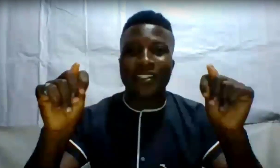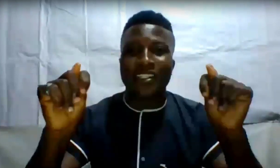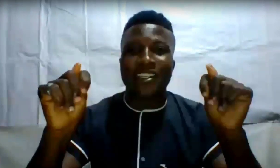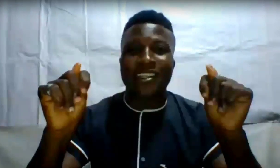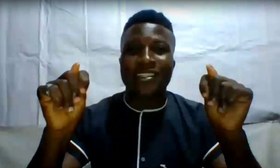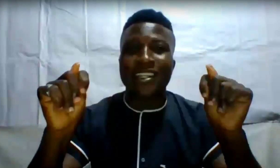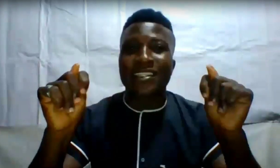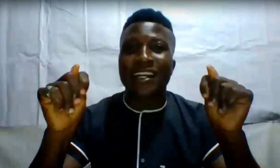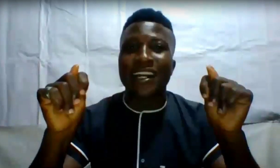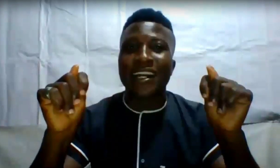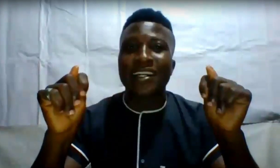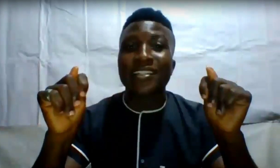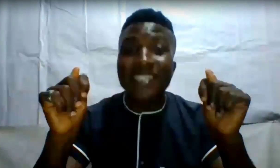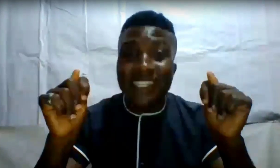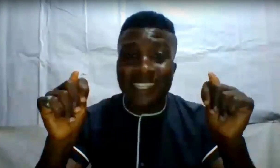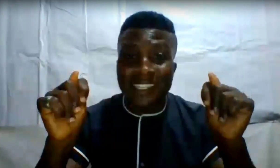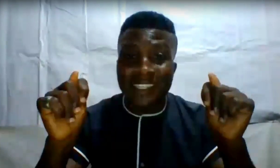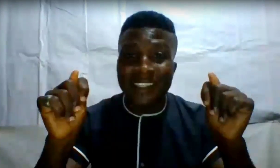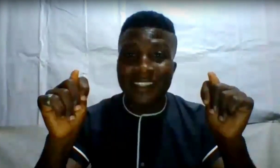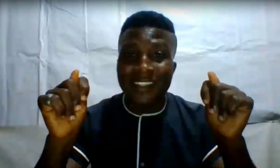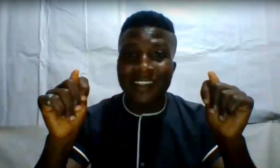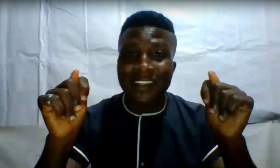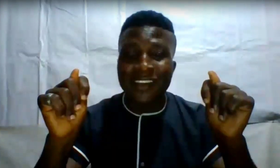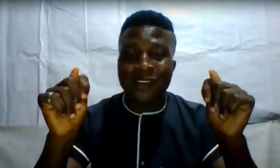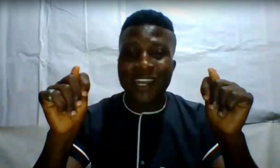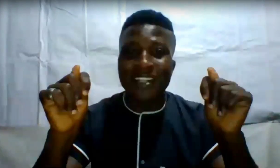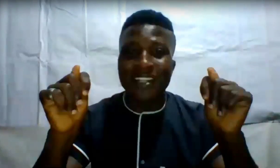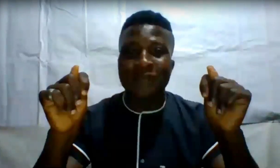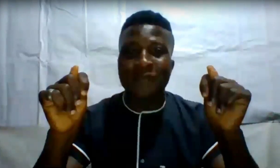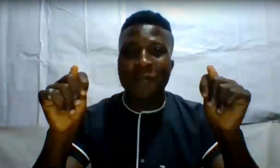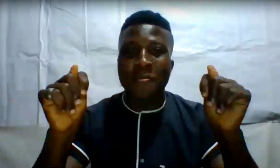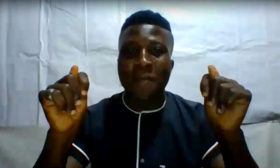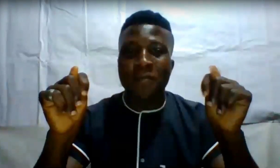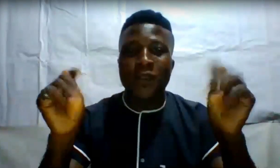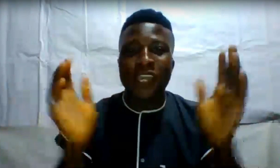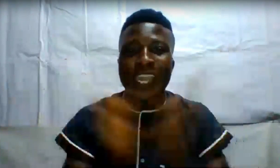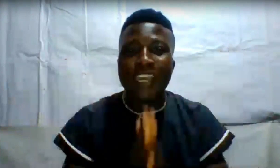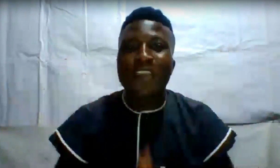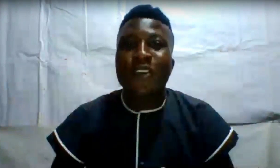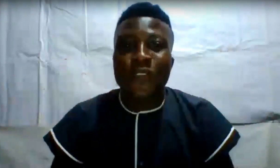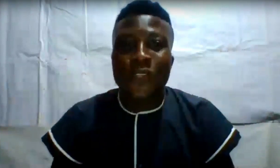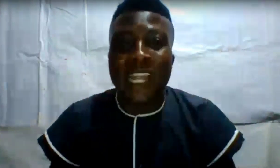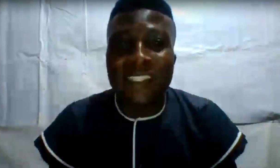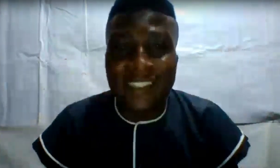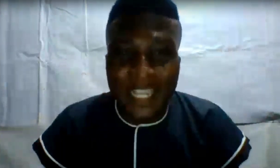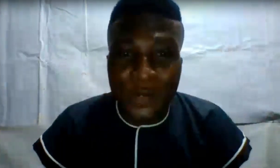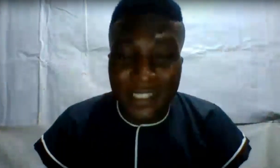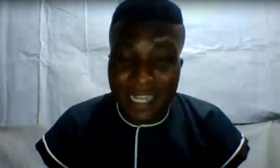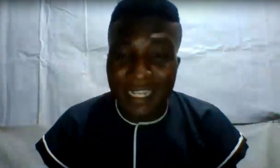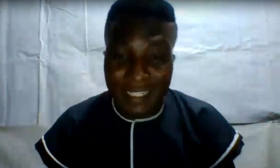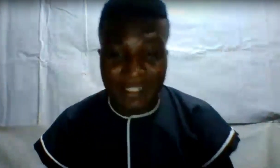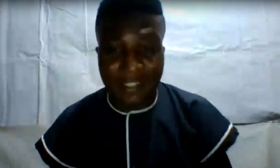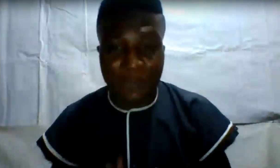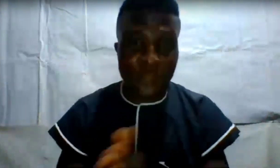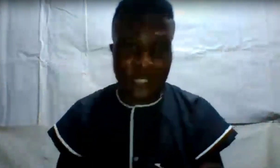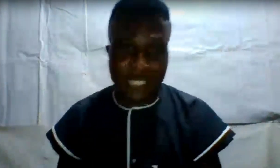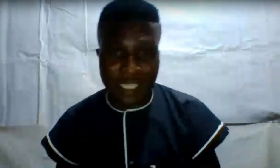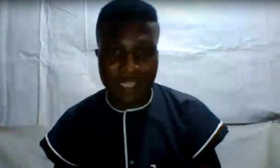T, right? Okay, so that is the second 10 letters from K to T, right? So I'm going to run them over